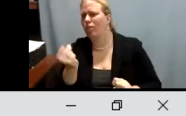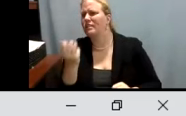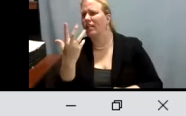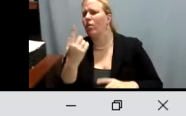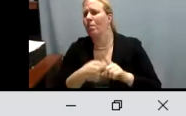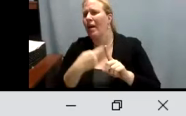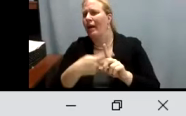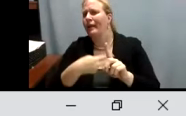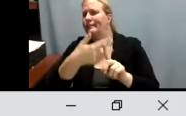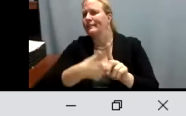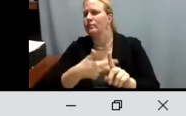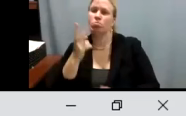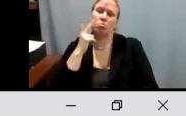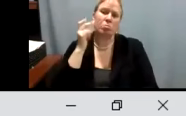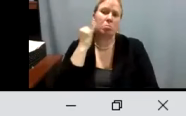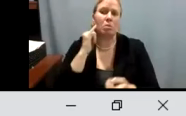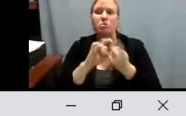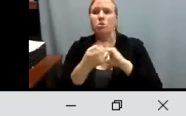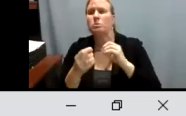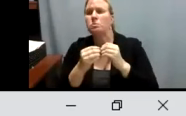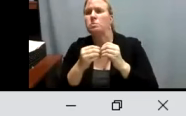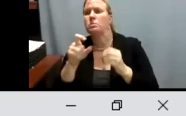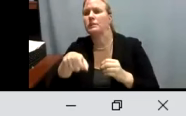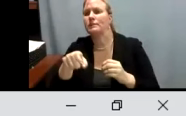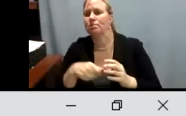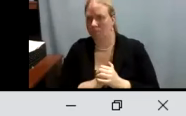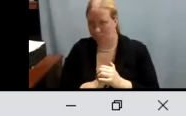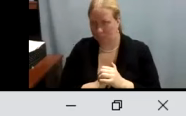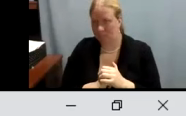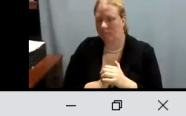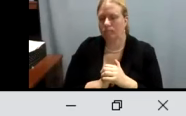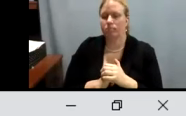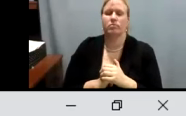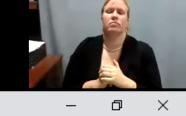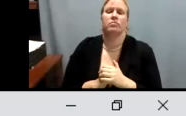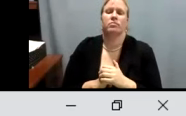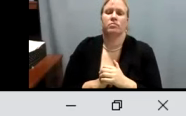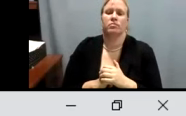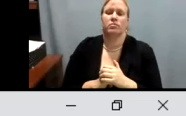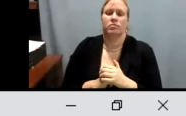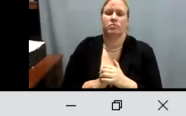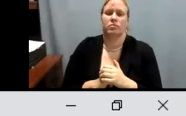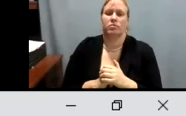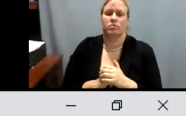We'll also be looking at the potential of changing the